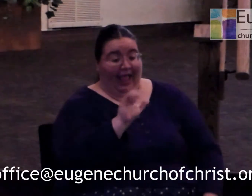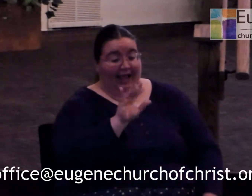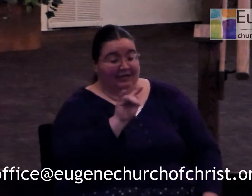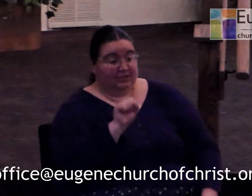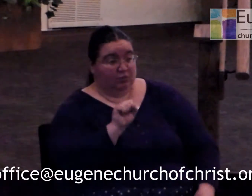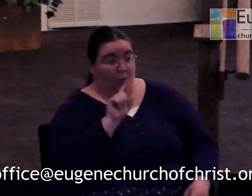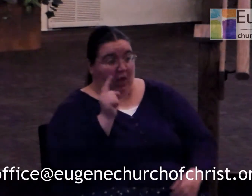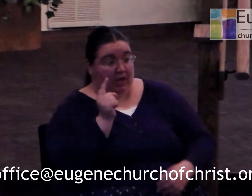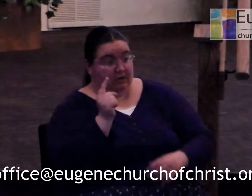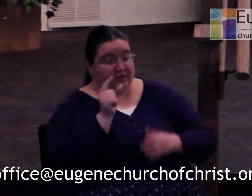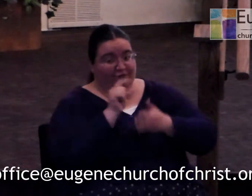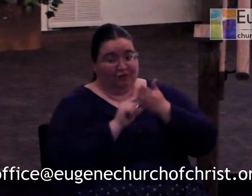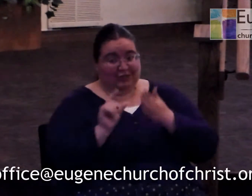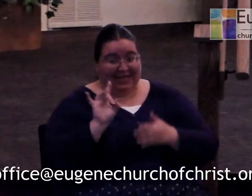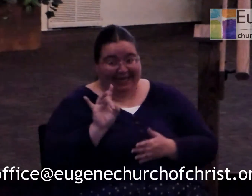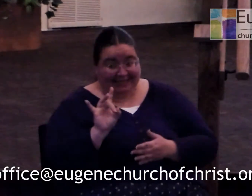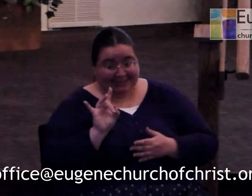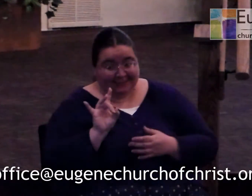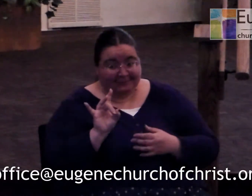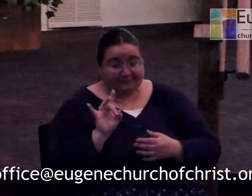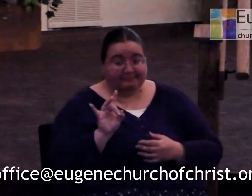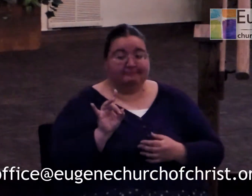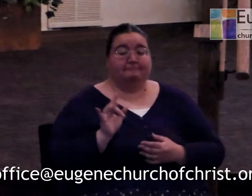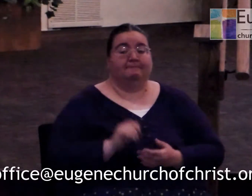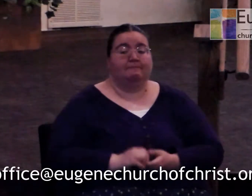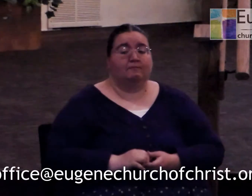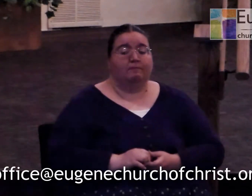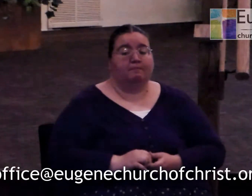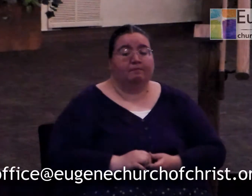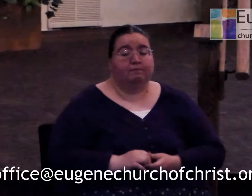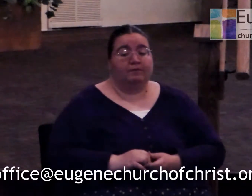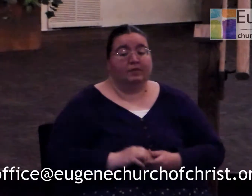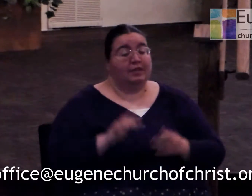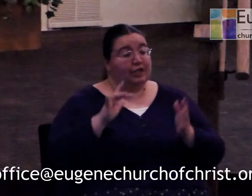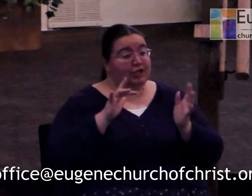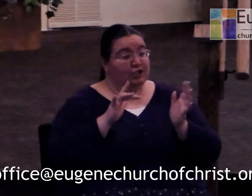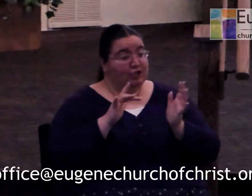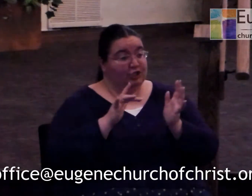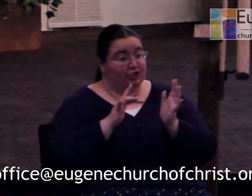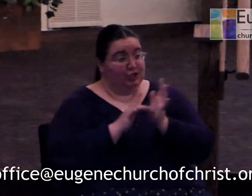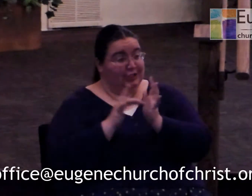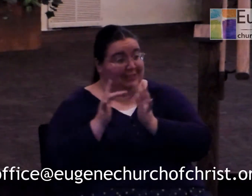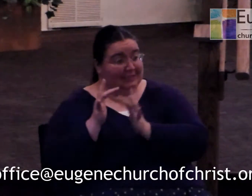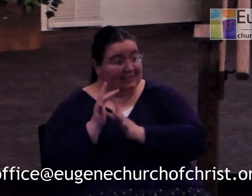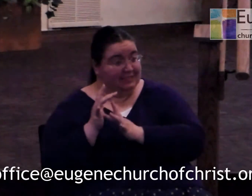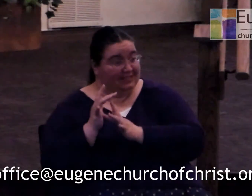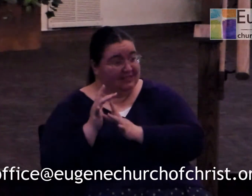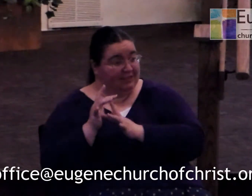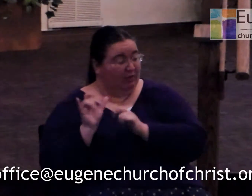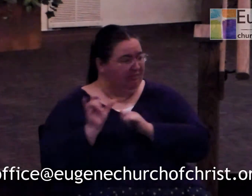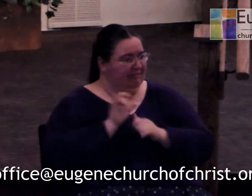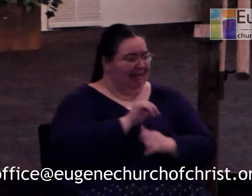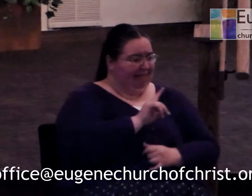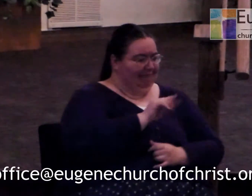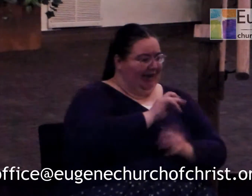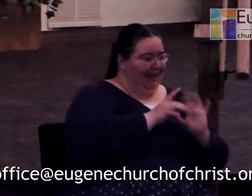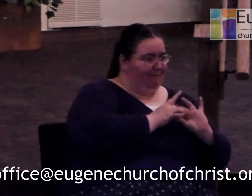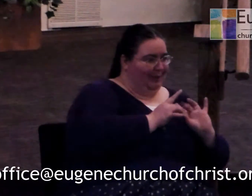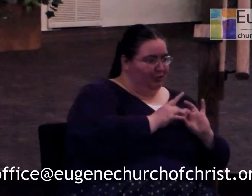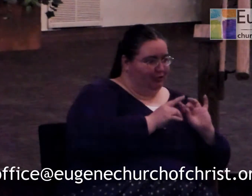8, we find Jesus, after the time that was mentioned, that Dave mentioned a few minutes ago, about to ascend into heaven, and